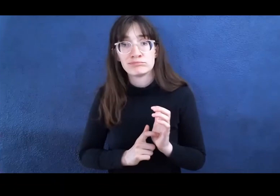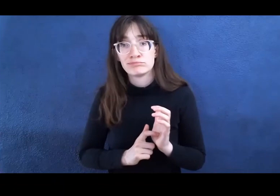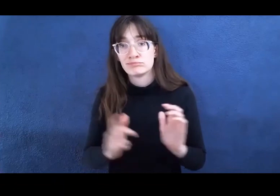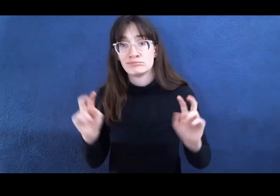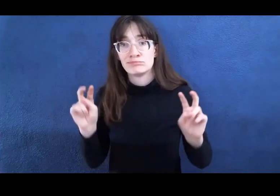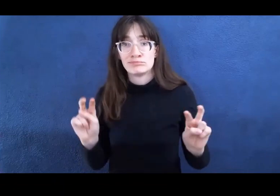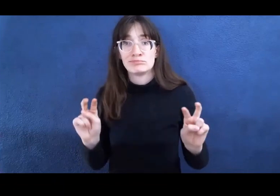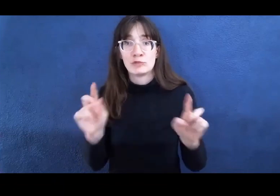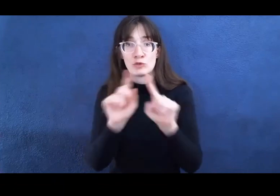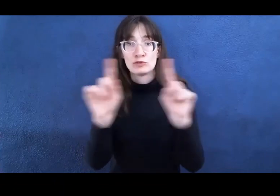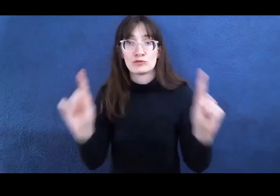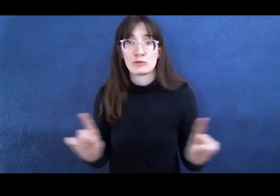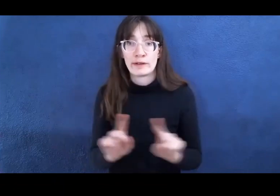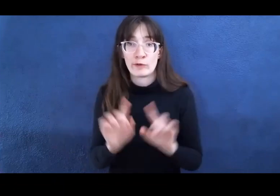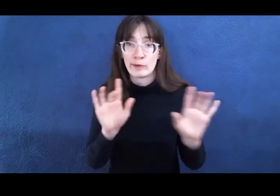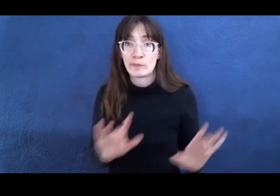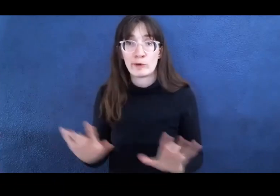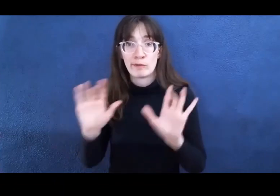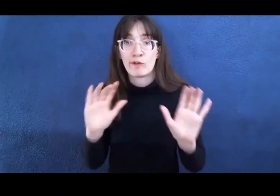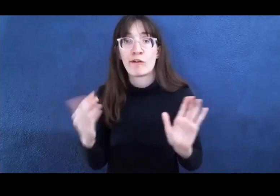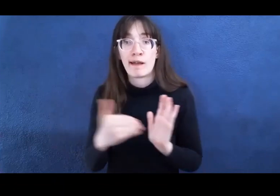computer.